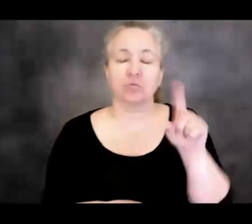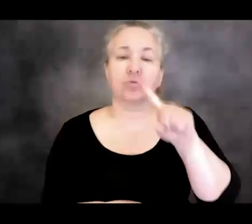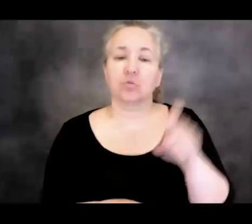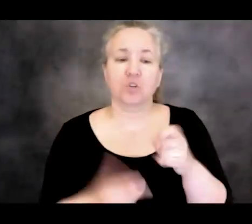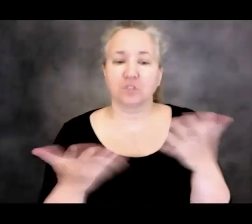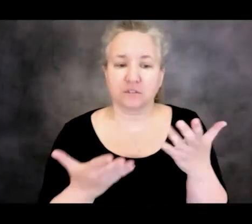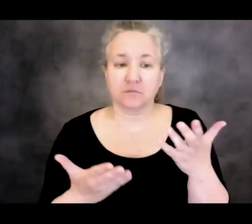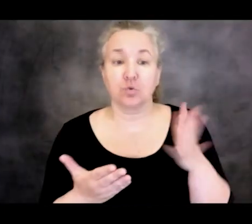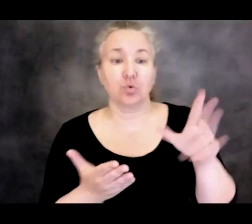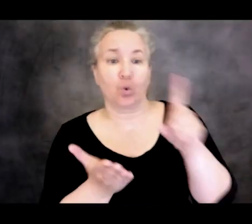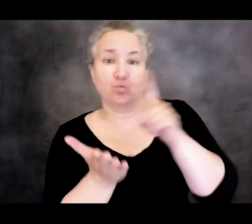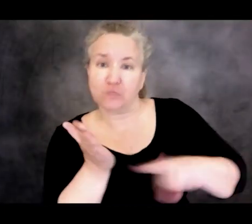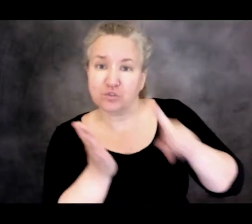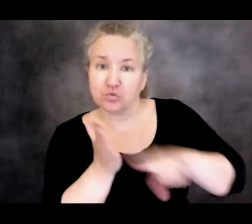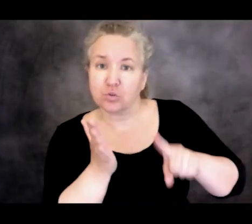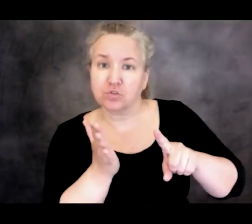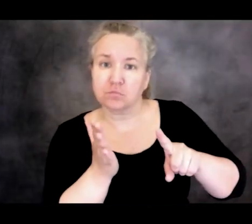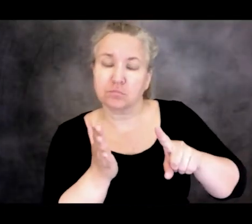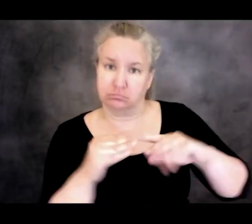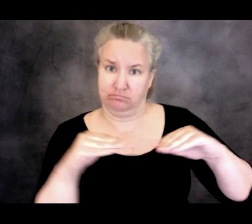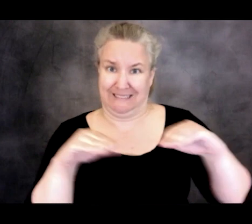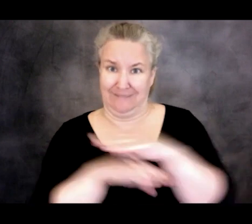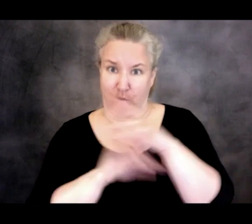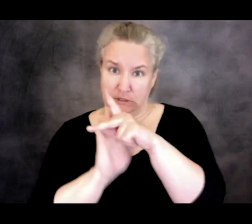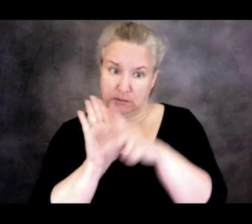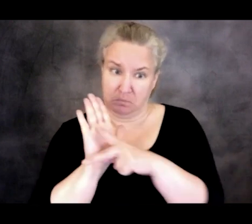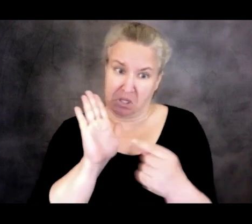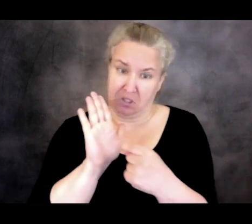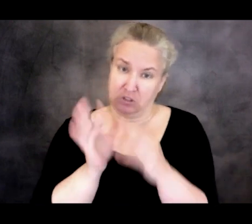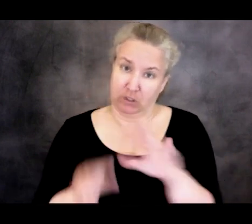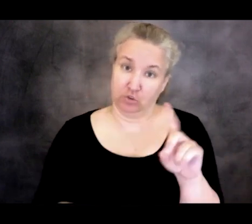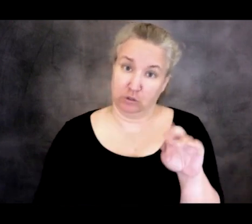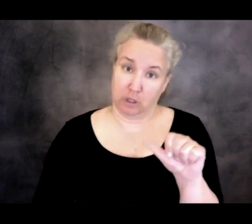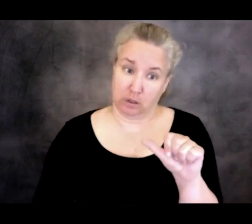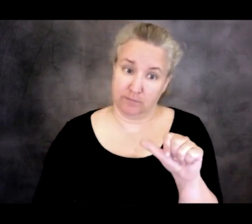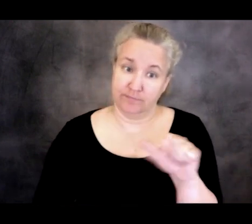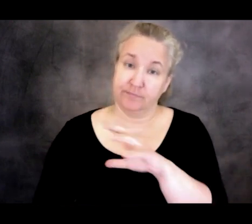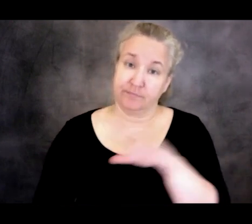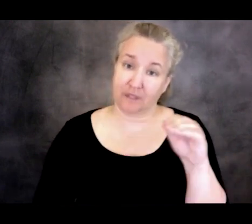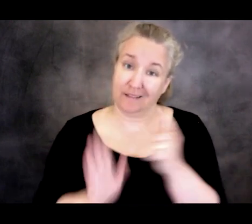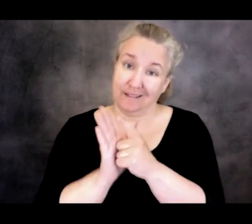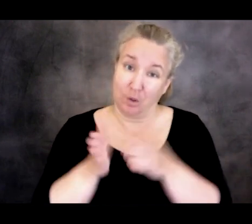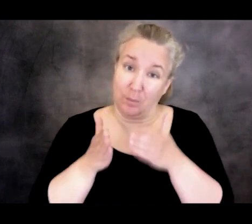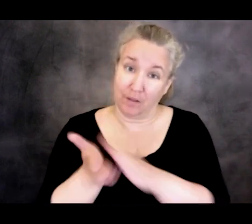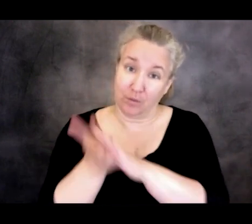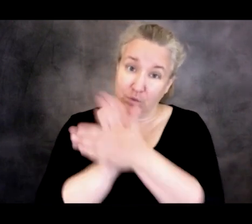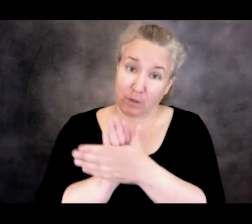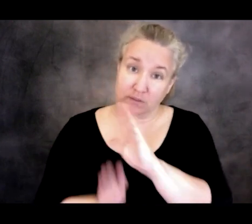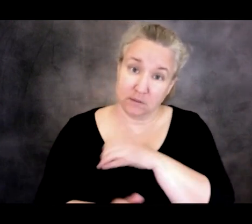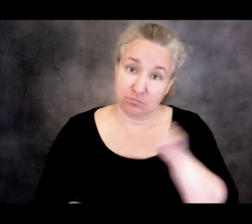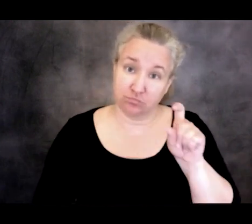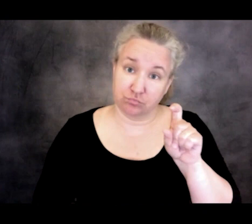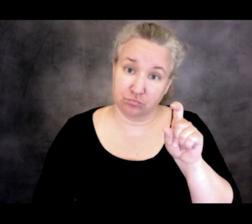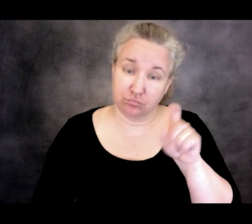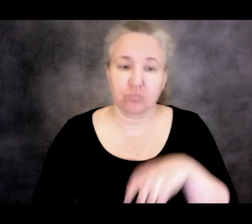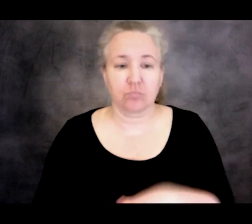your research influencing policy related to DACA and the legal pathway to citizenship? And what